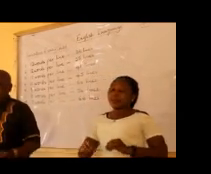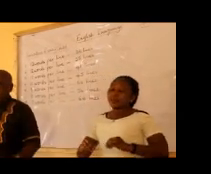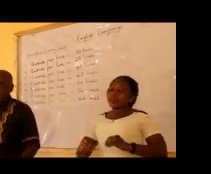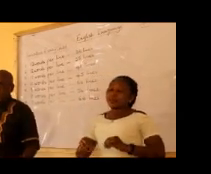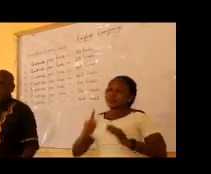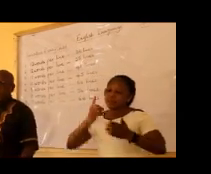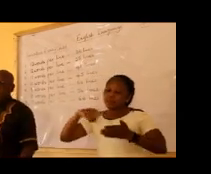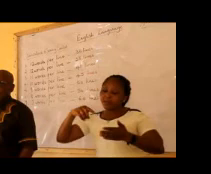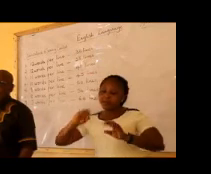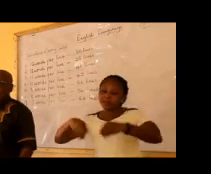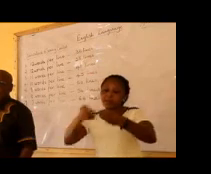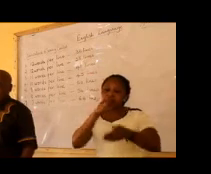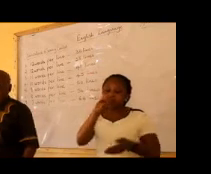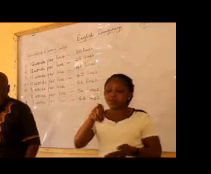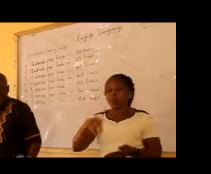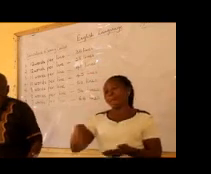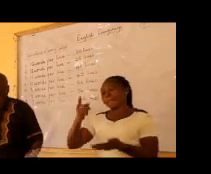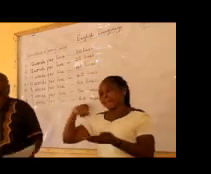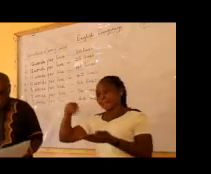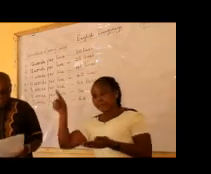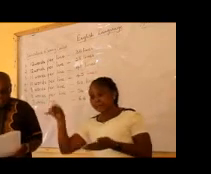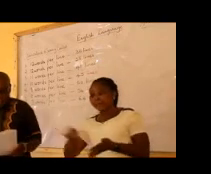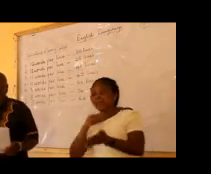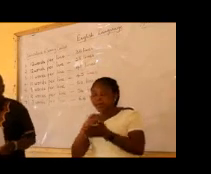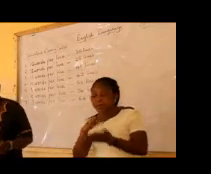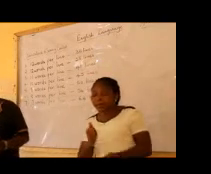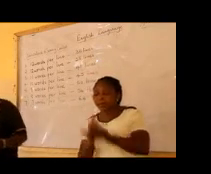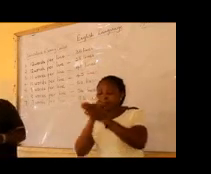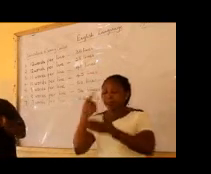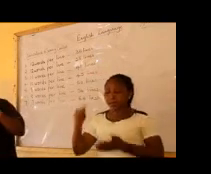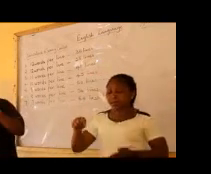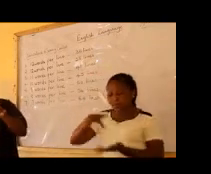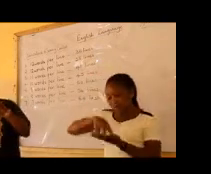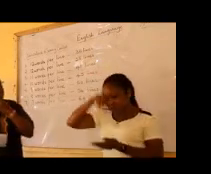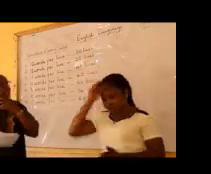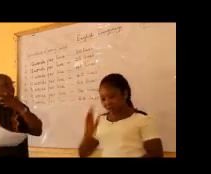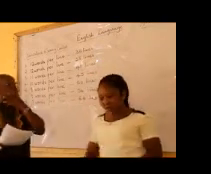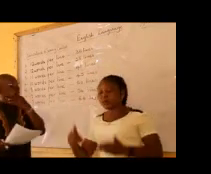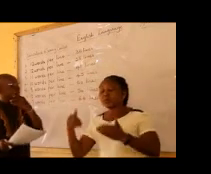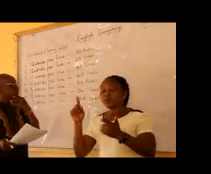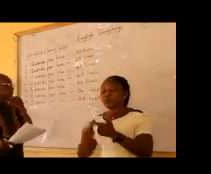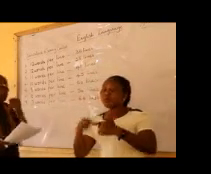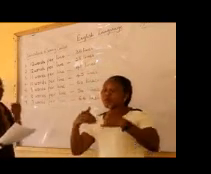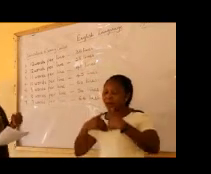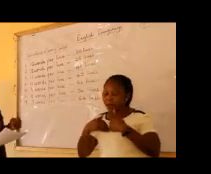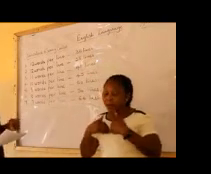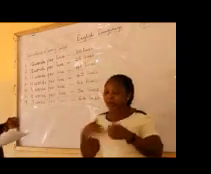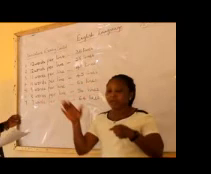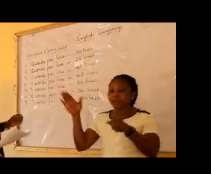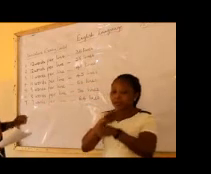student to score enough mark. So